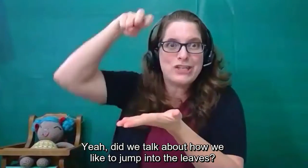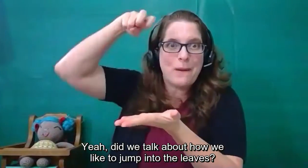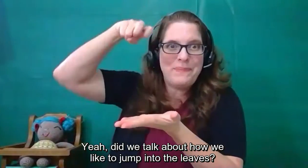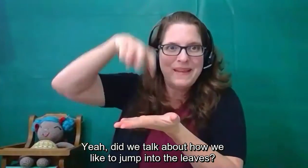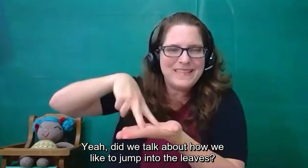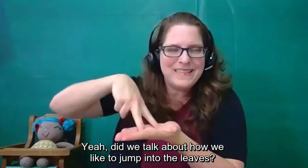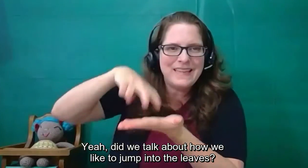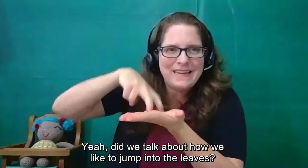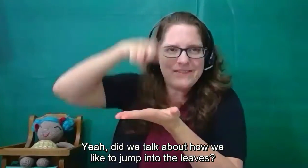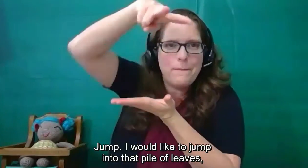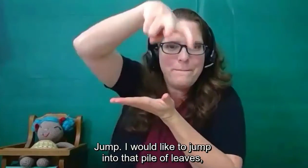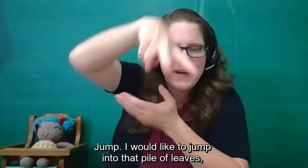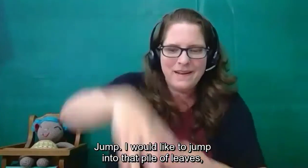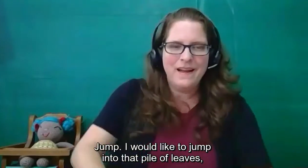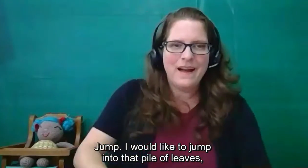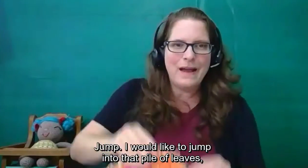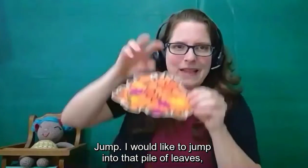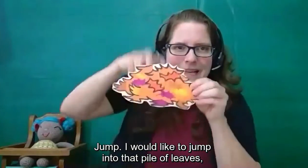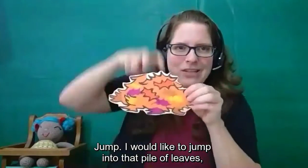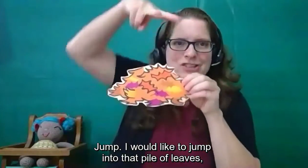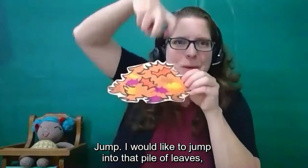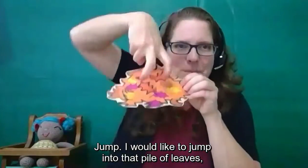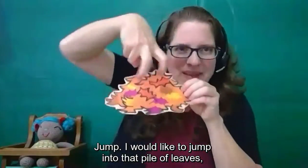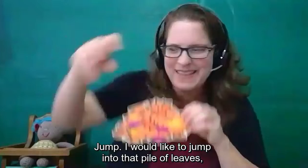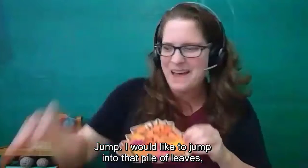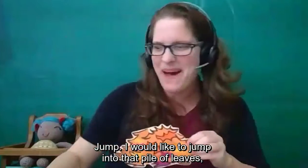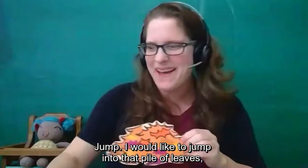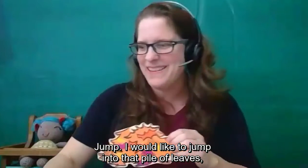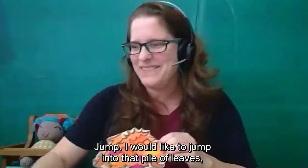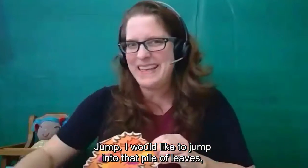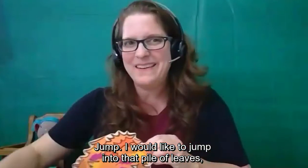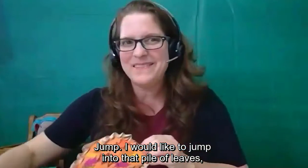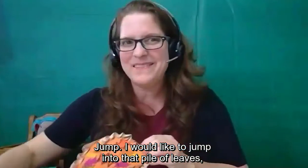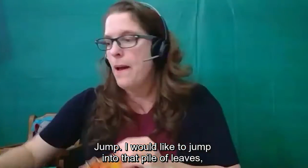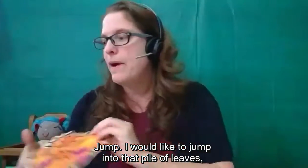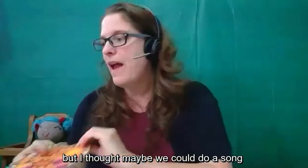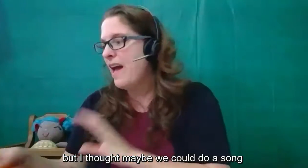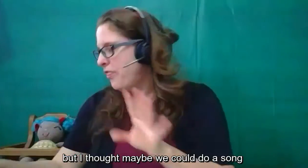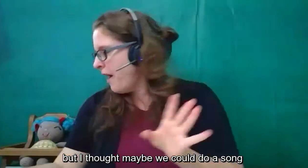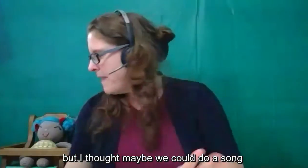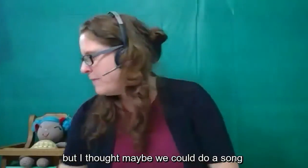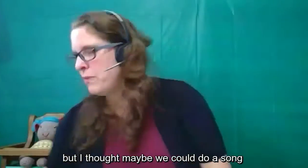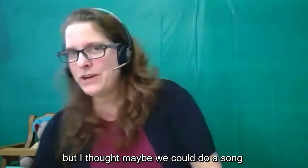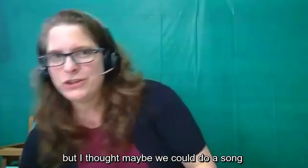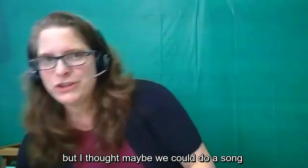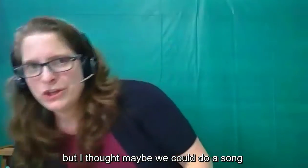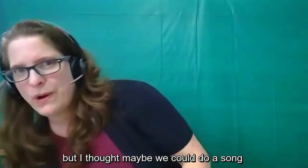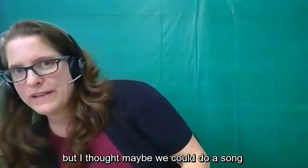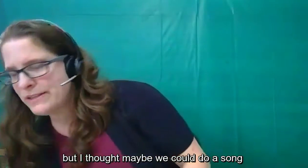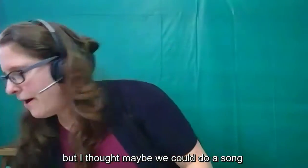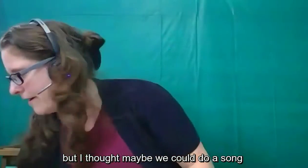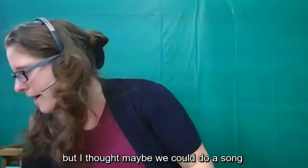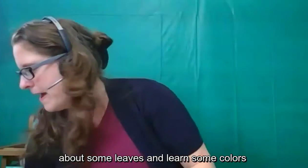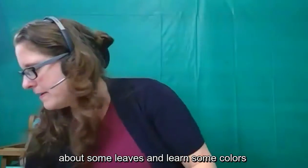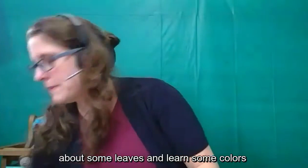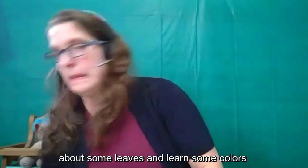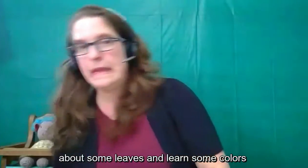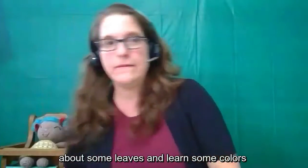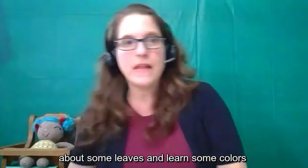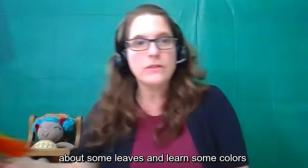jump into the leaves? Jump. I would like to jump into that pile of leaves. But I thought maybe we could do a song about some leaves and learn